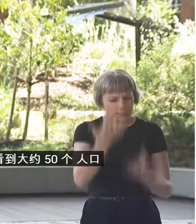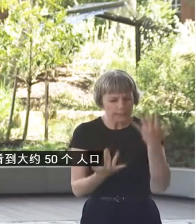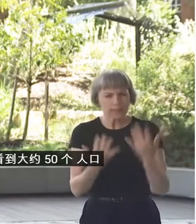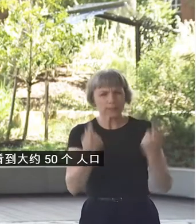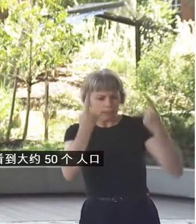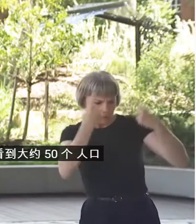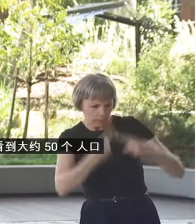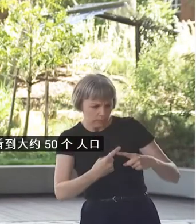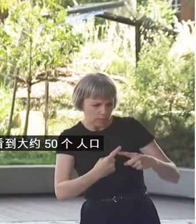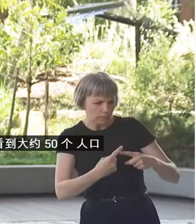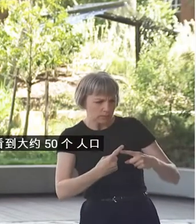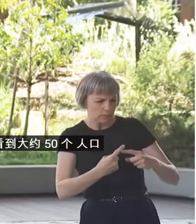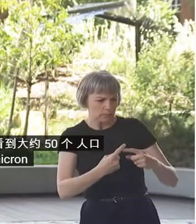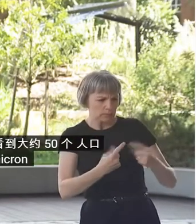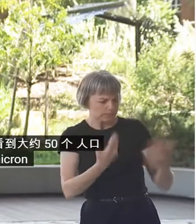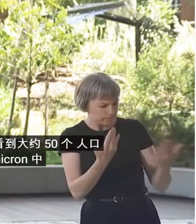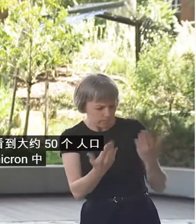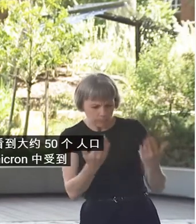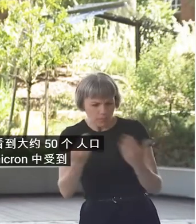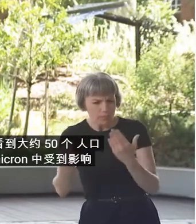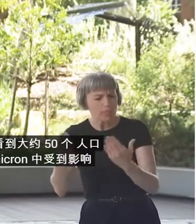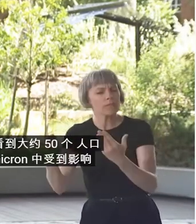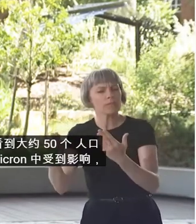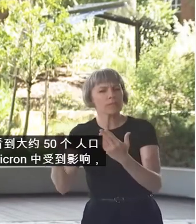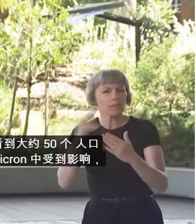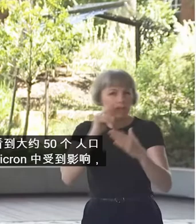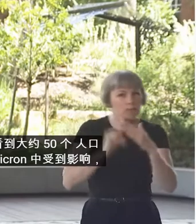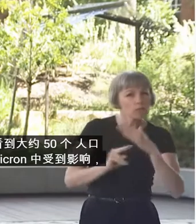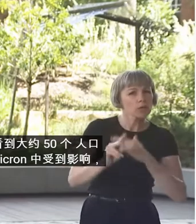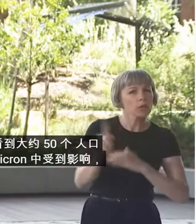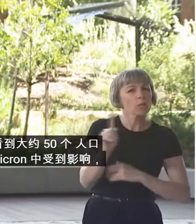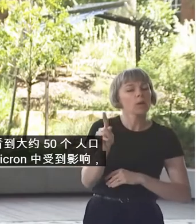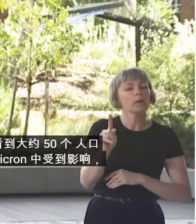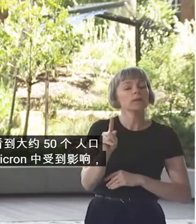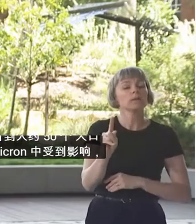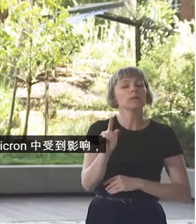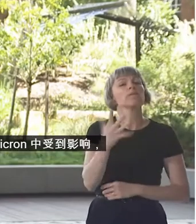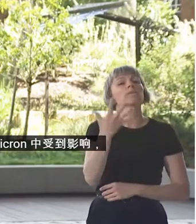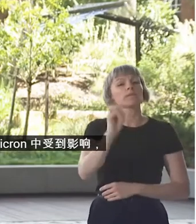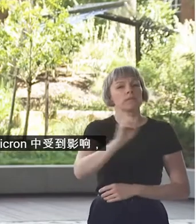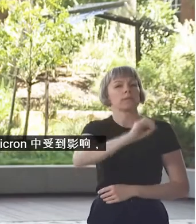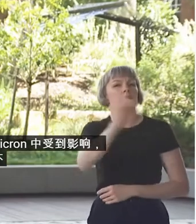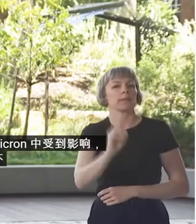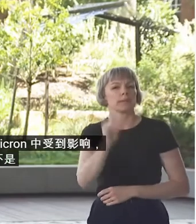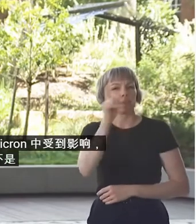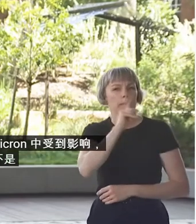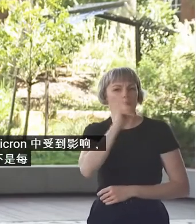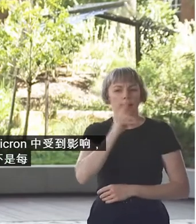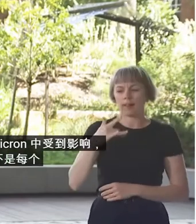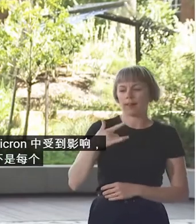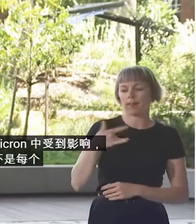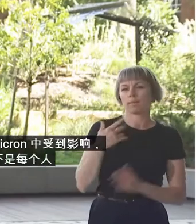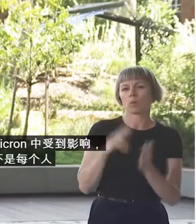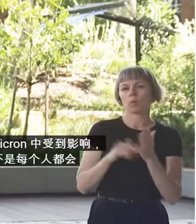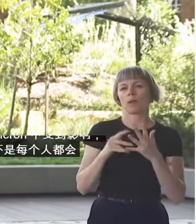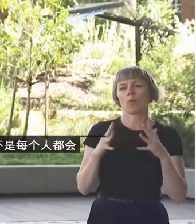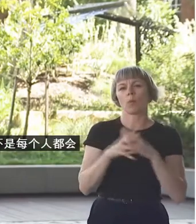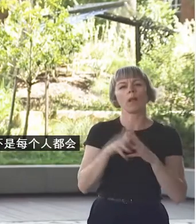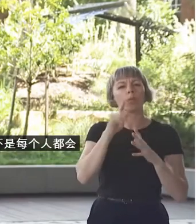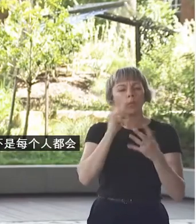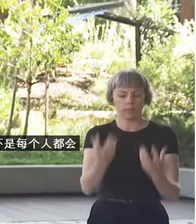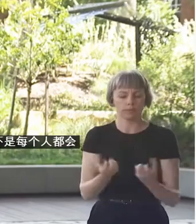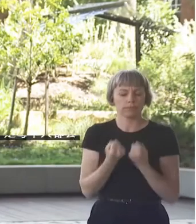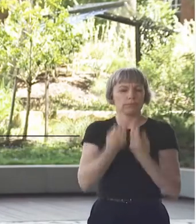population impacted in this first wave of Omicron. So not everyone will get COVID